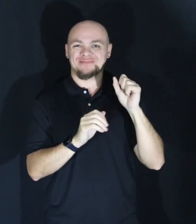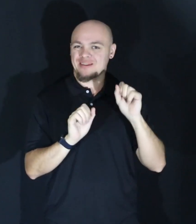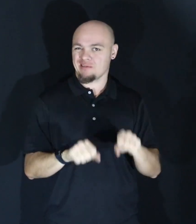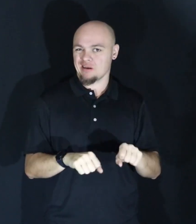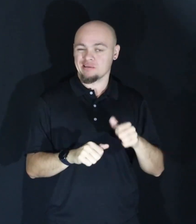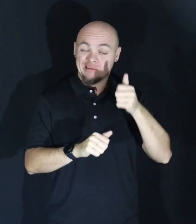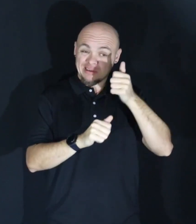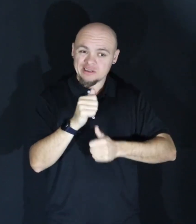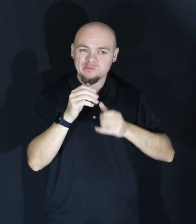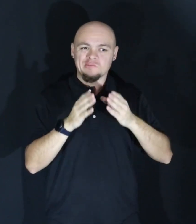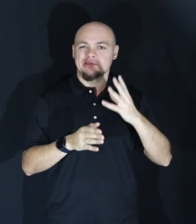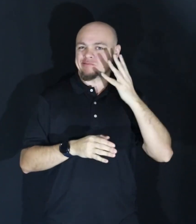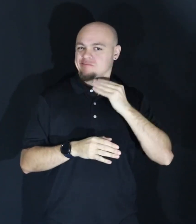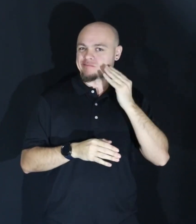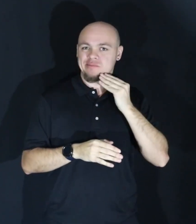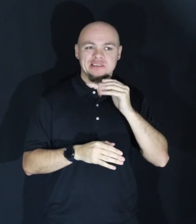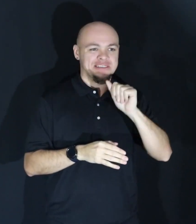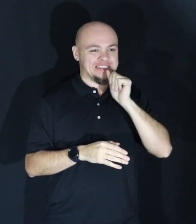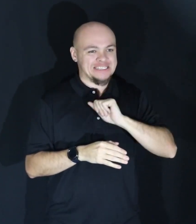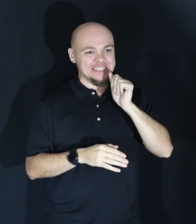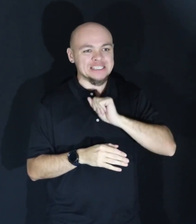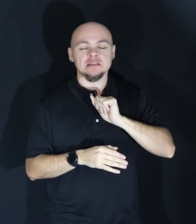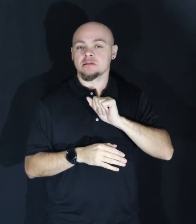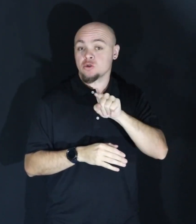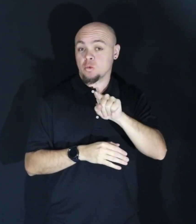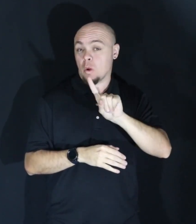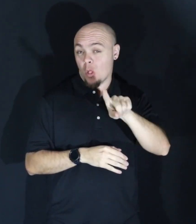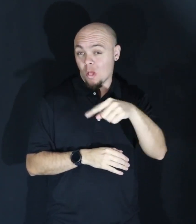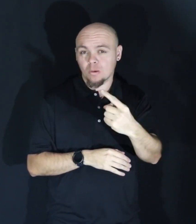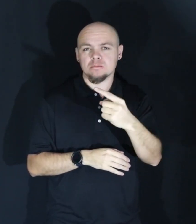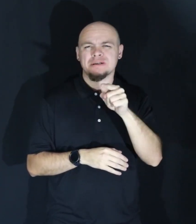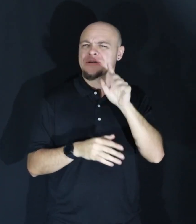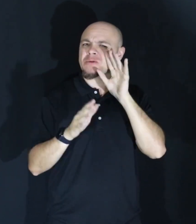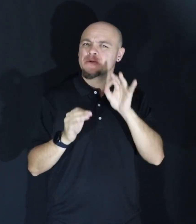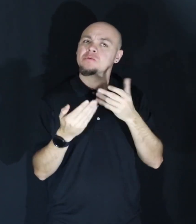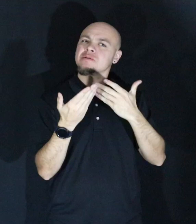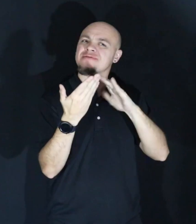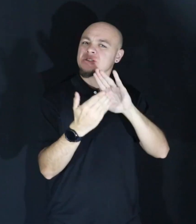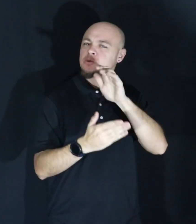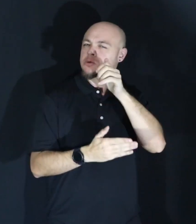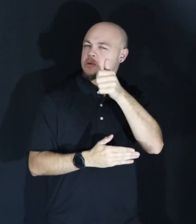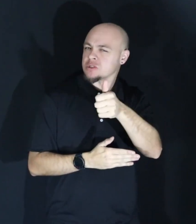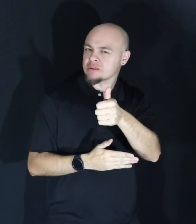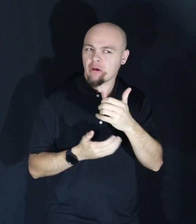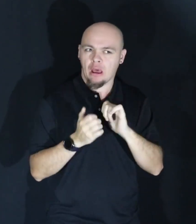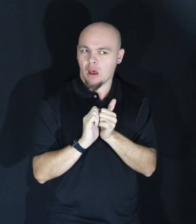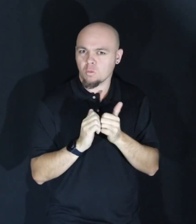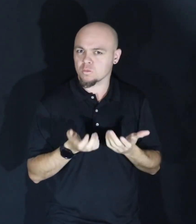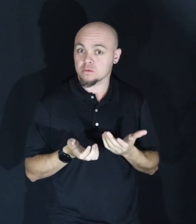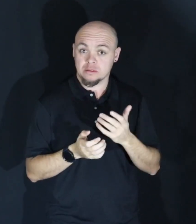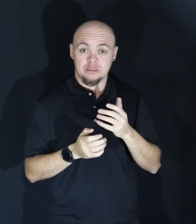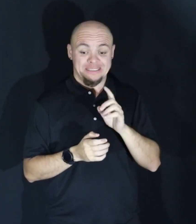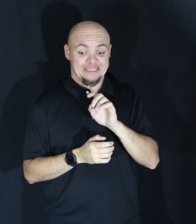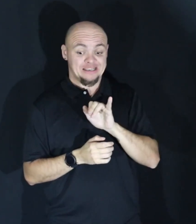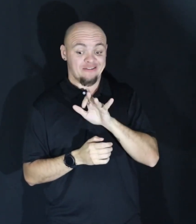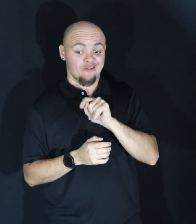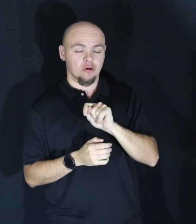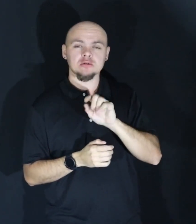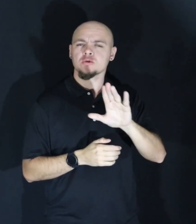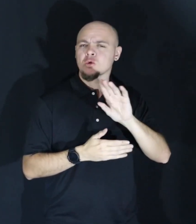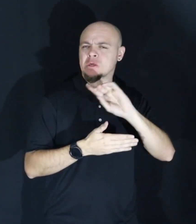go through difficult moments. You are not alone. How will you choose to face yours? By default or by